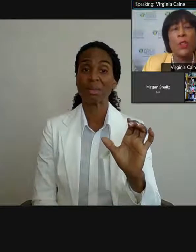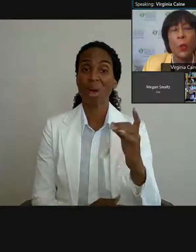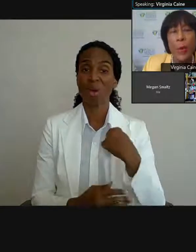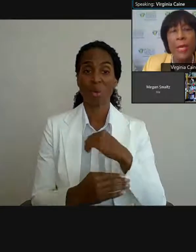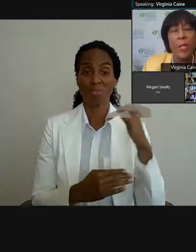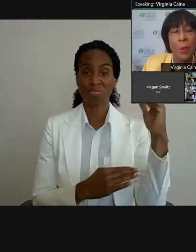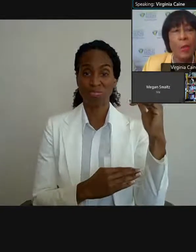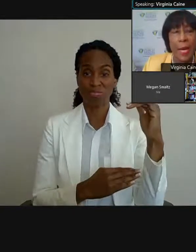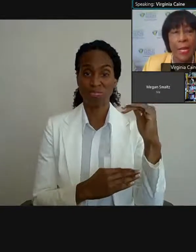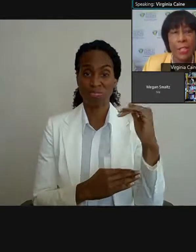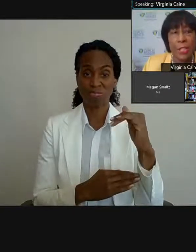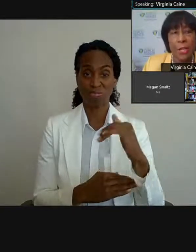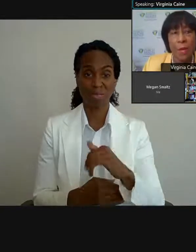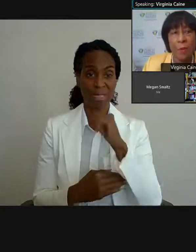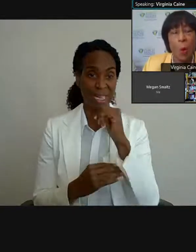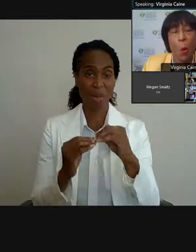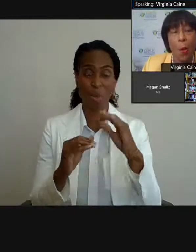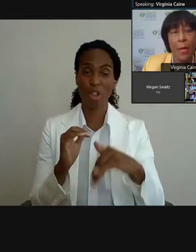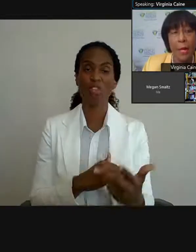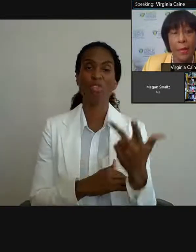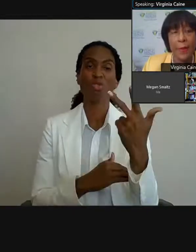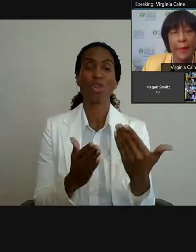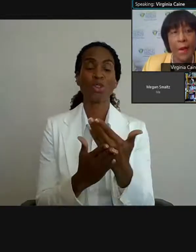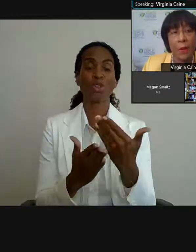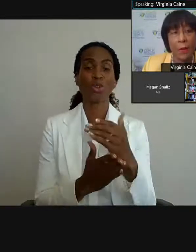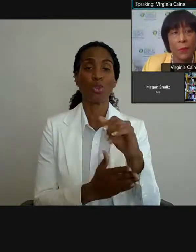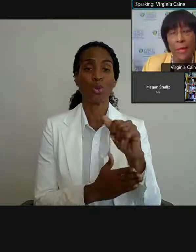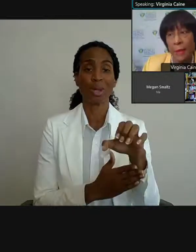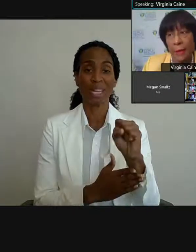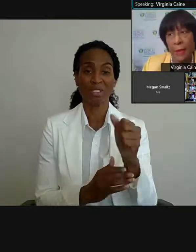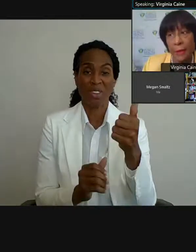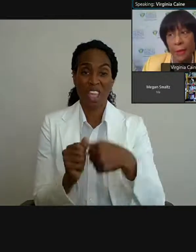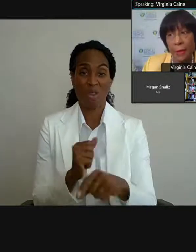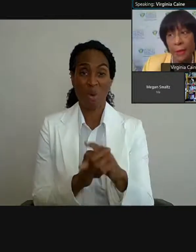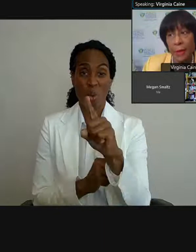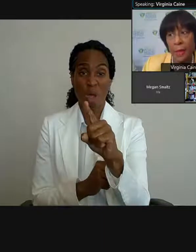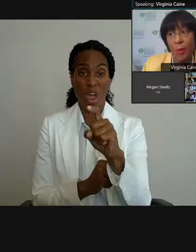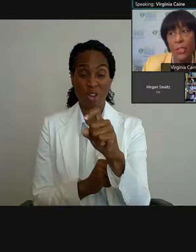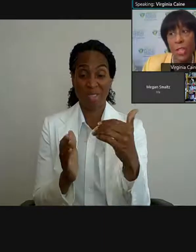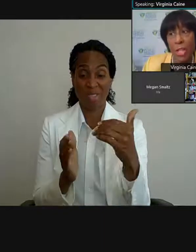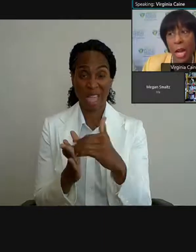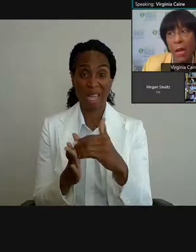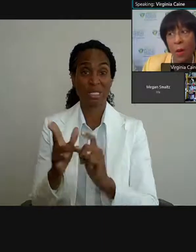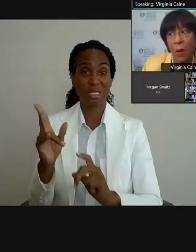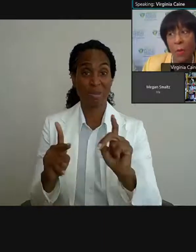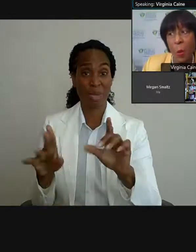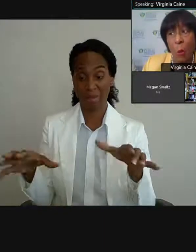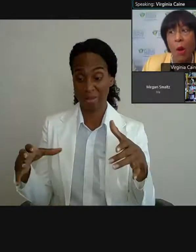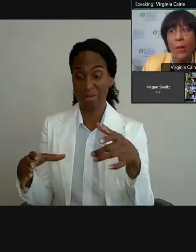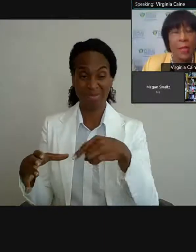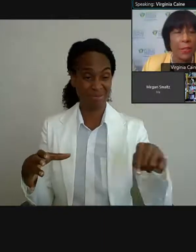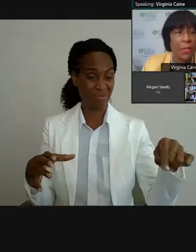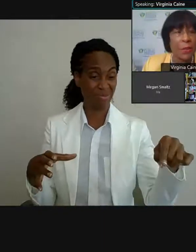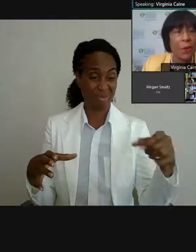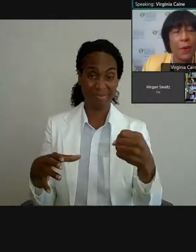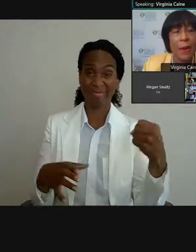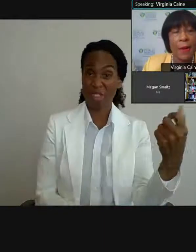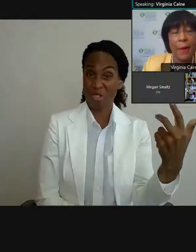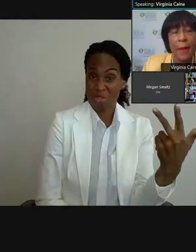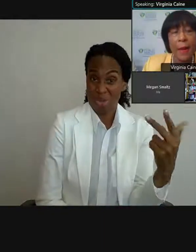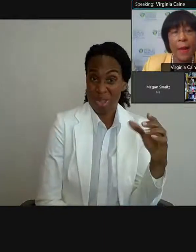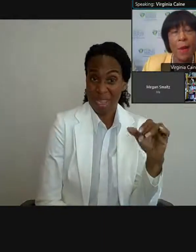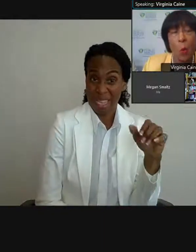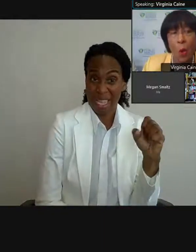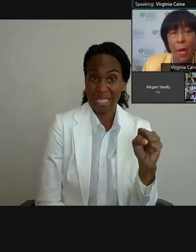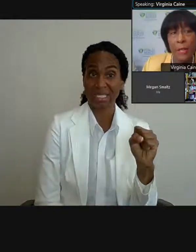more than 3 new cases per 100,000 residents. With Chicago and Milwaukee and